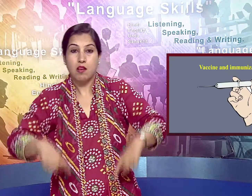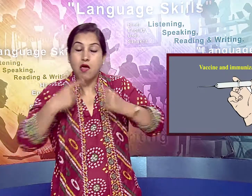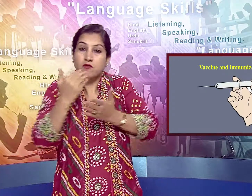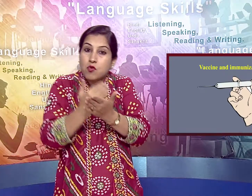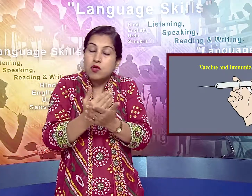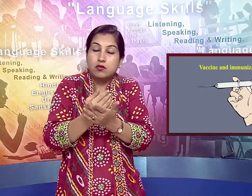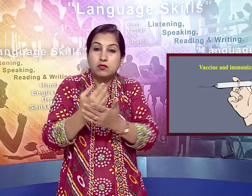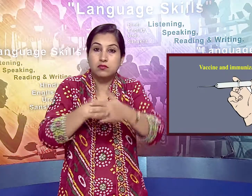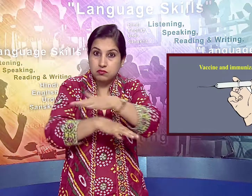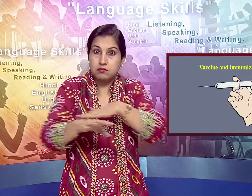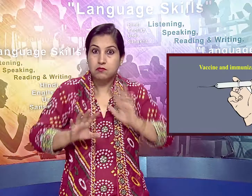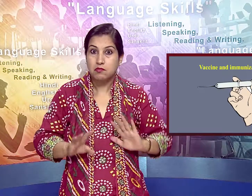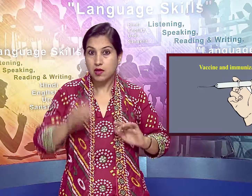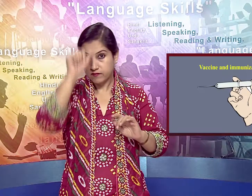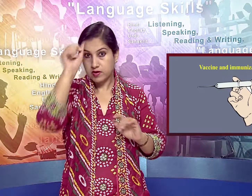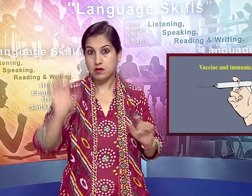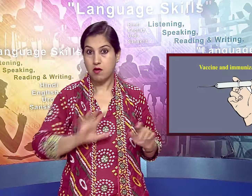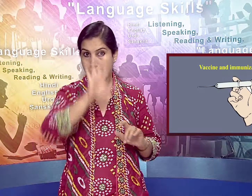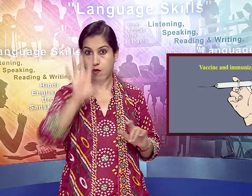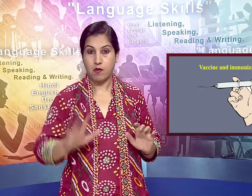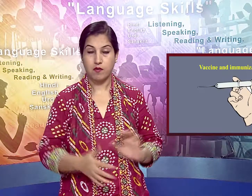lifetime protection from disease.